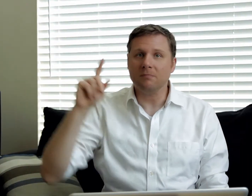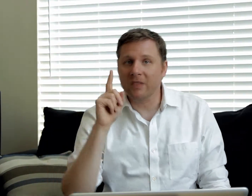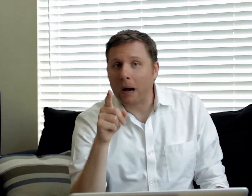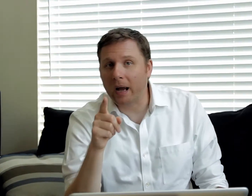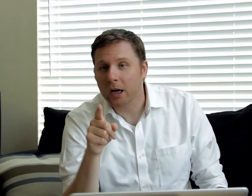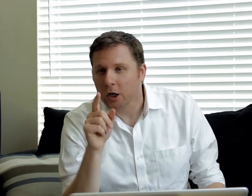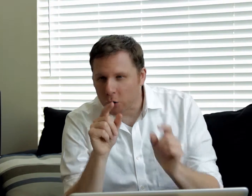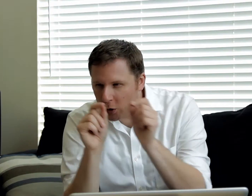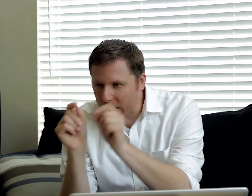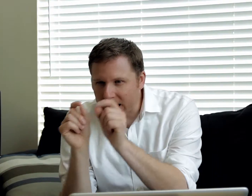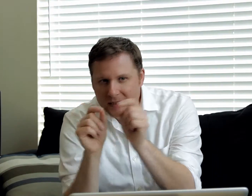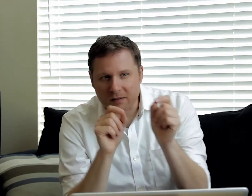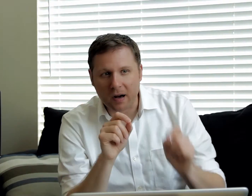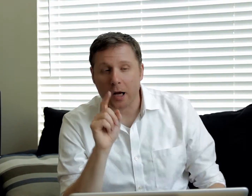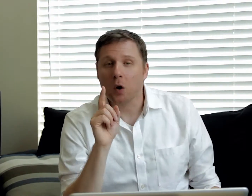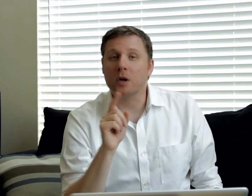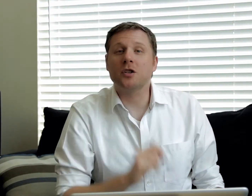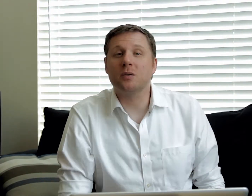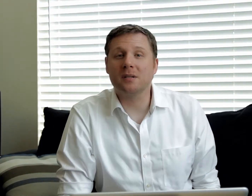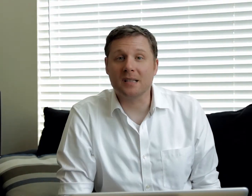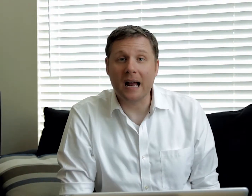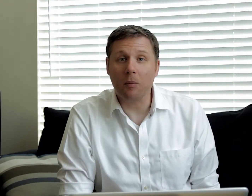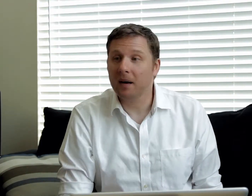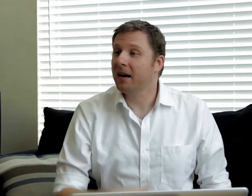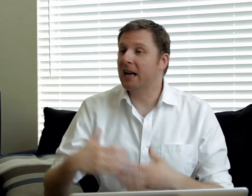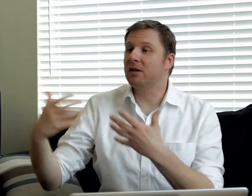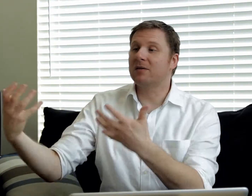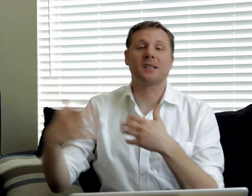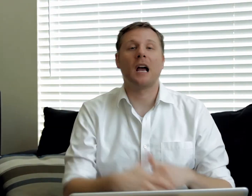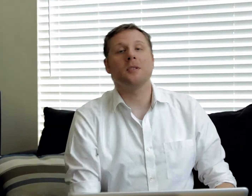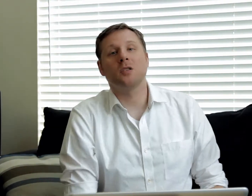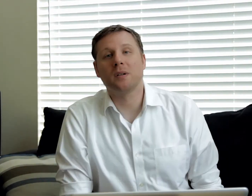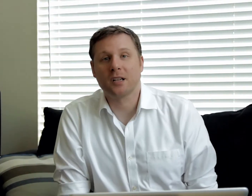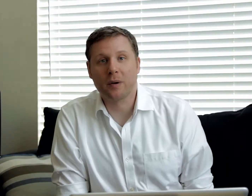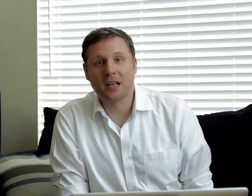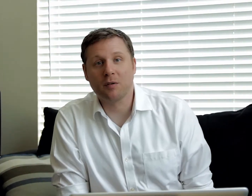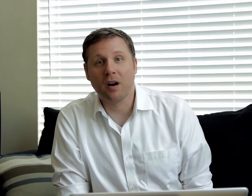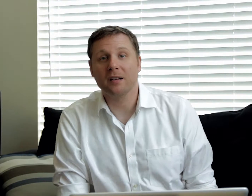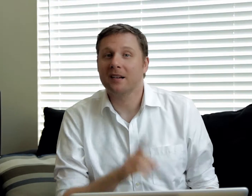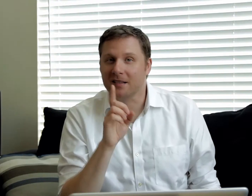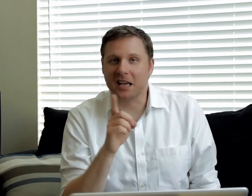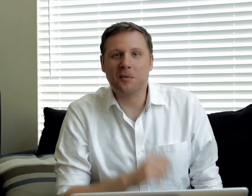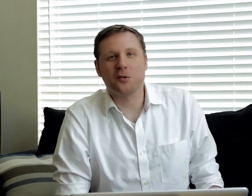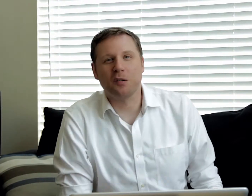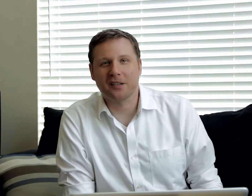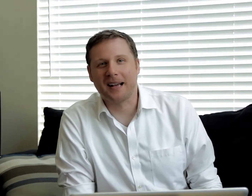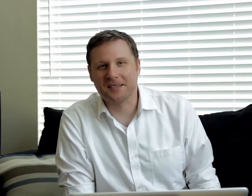That way, you can quickly identify which students need help and if you give an assignment to the ones that are ready to move on, you keep control of your class.